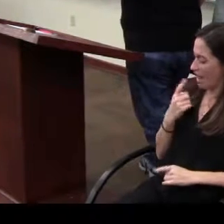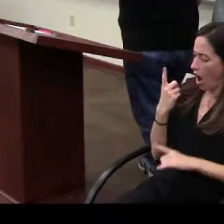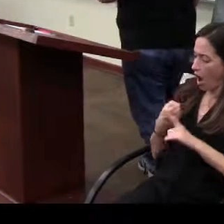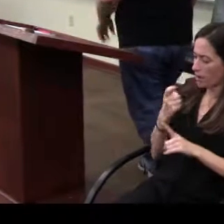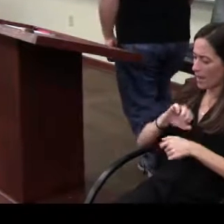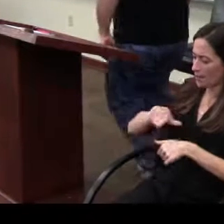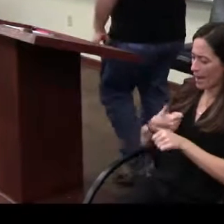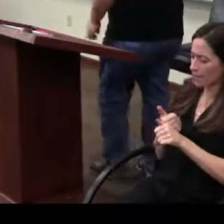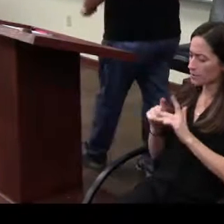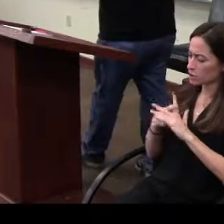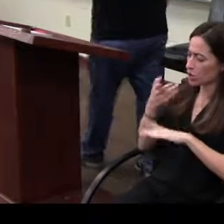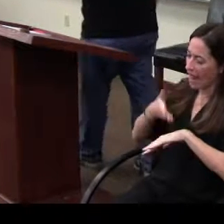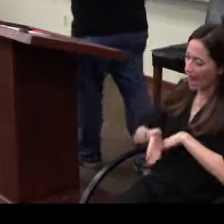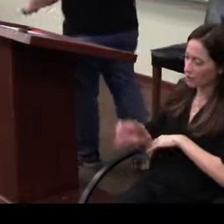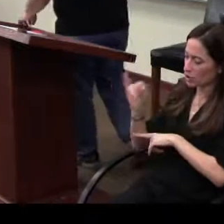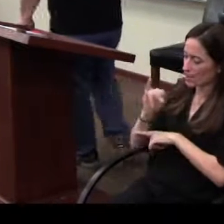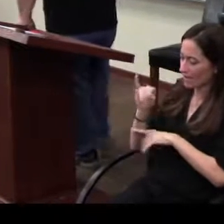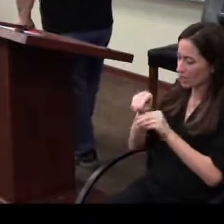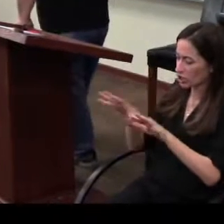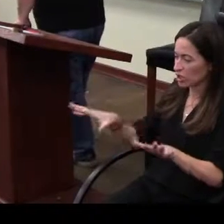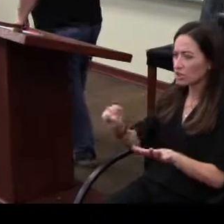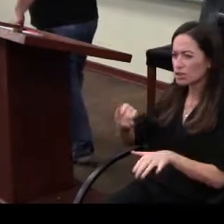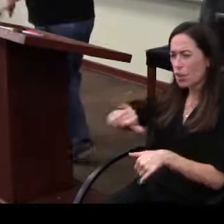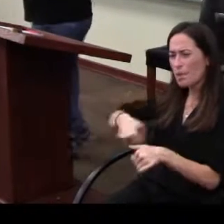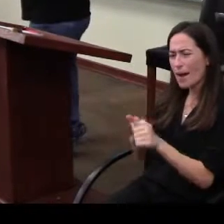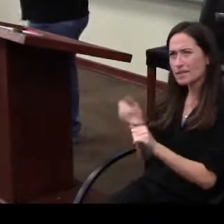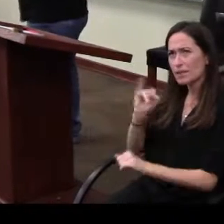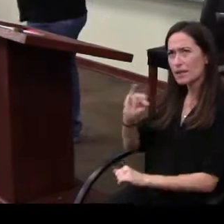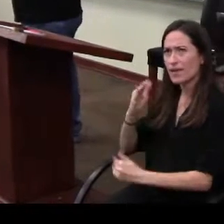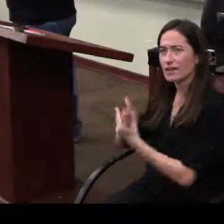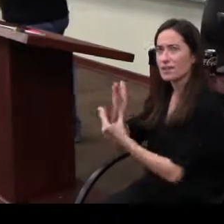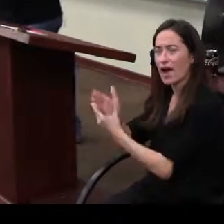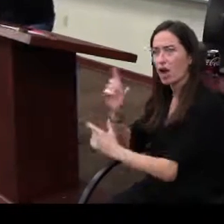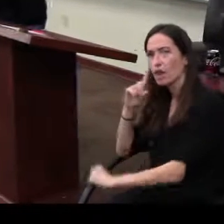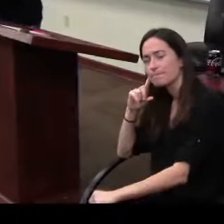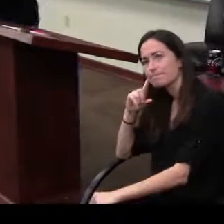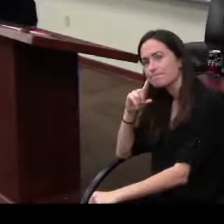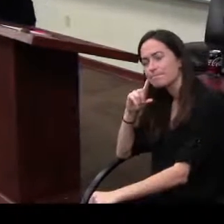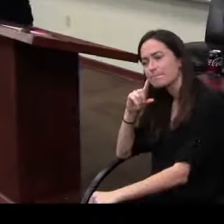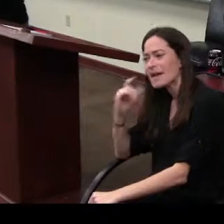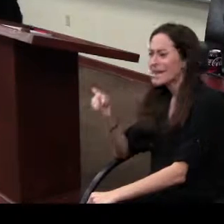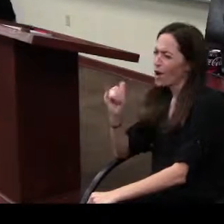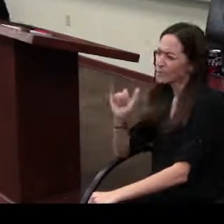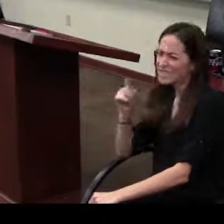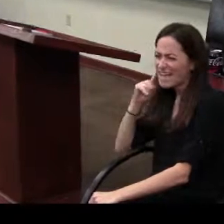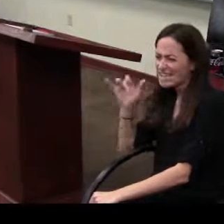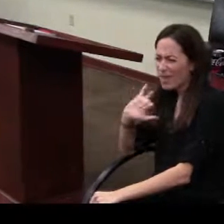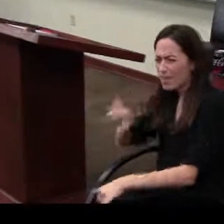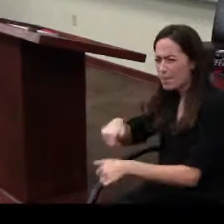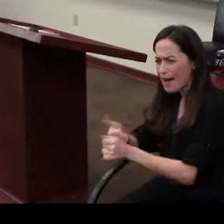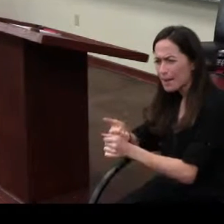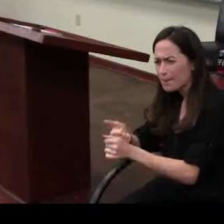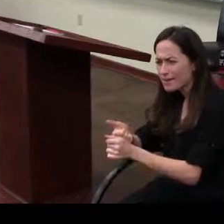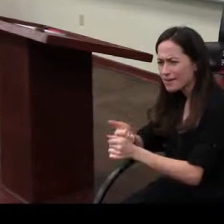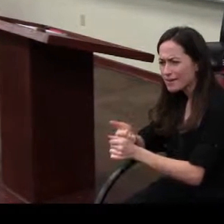automatic backup started after the infection. So it just backed up infected files. Now, folks, does this sound like a backup to you or some sort of